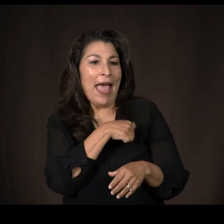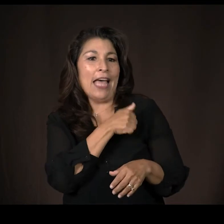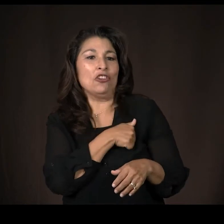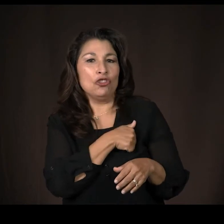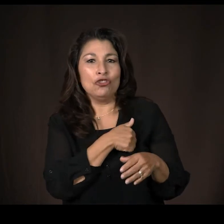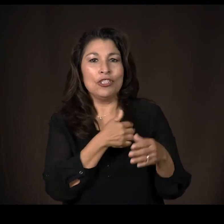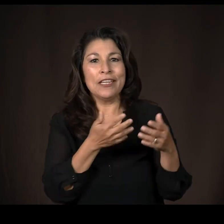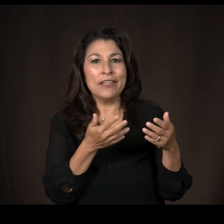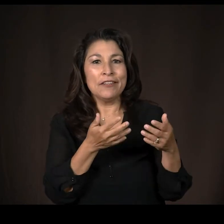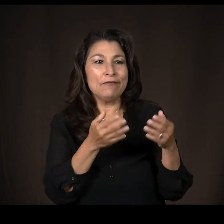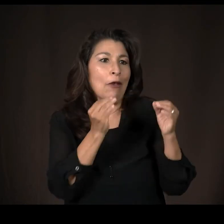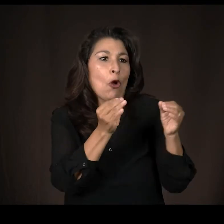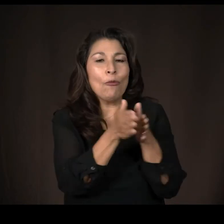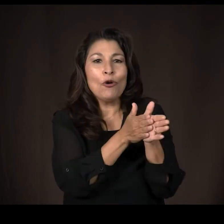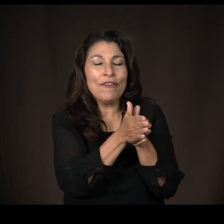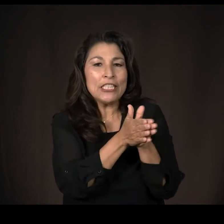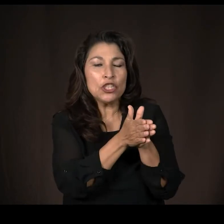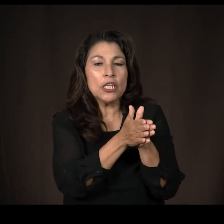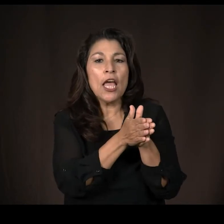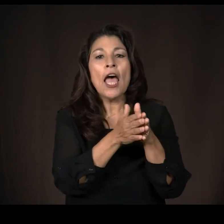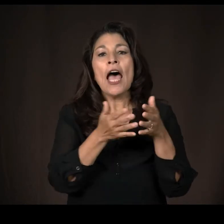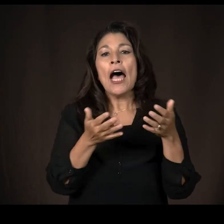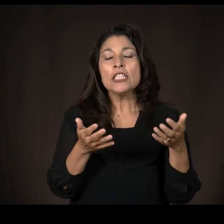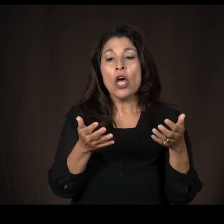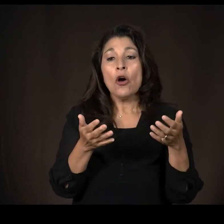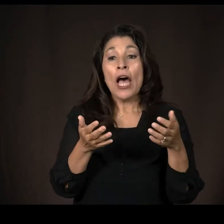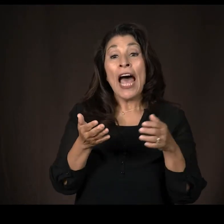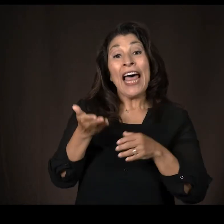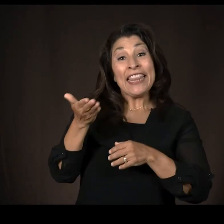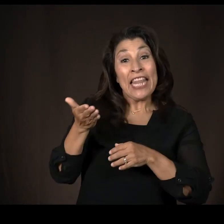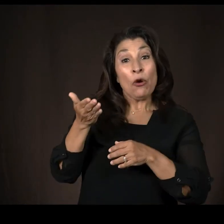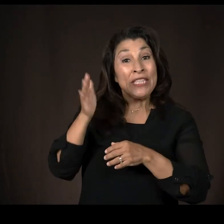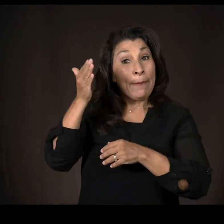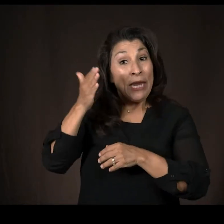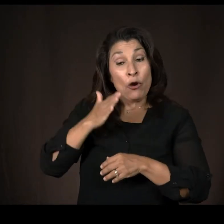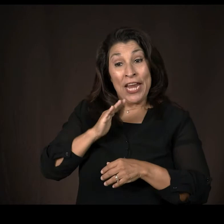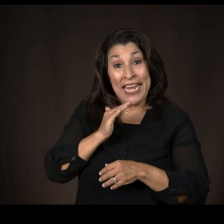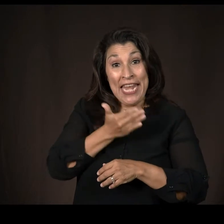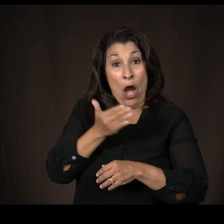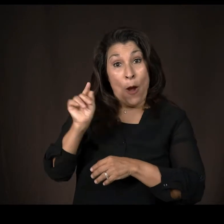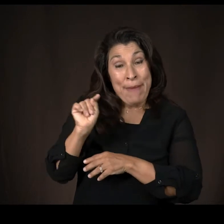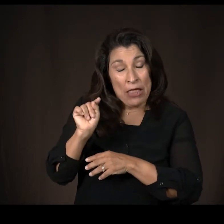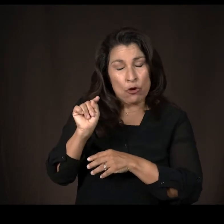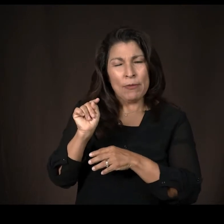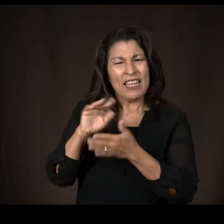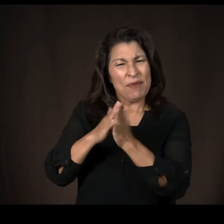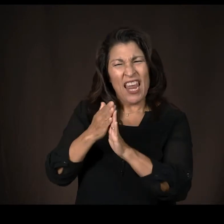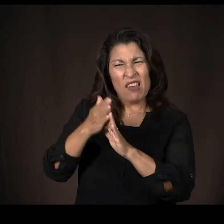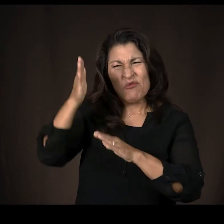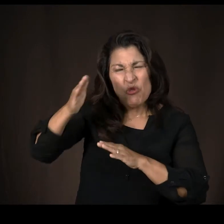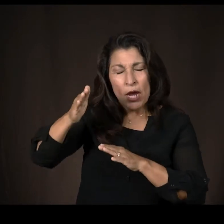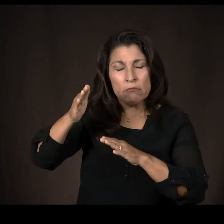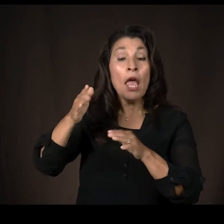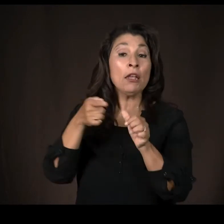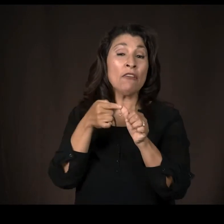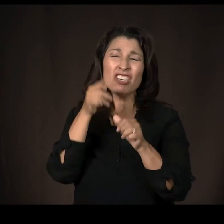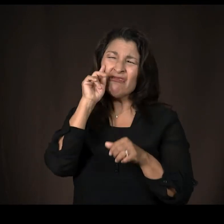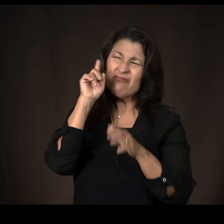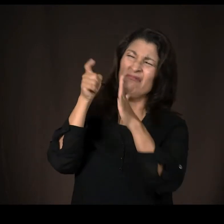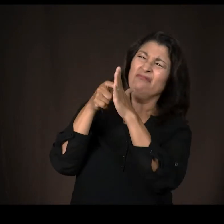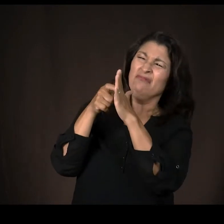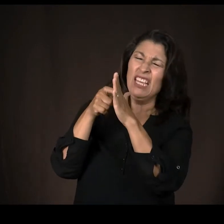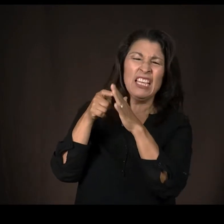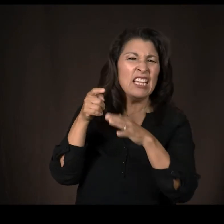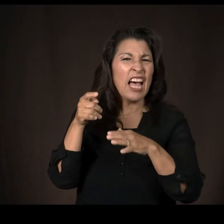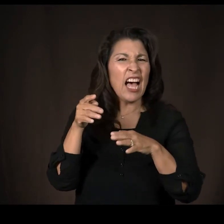in our bathroom, and it got cracked. And I don't know why it got cracked, but it just did. And when I first saw it, it really bugged me. We got to get